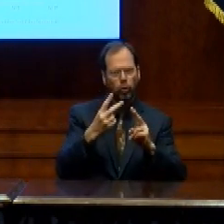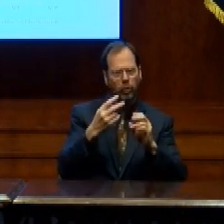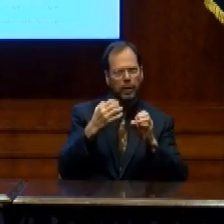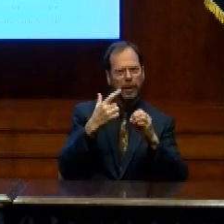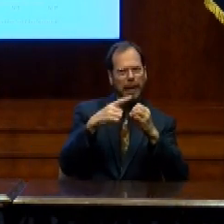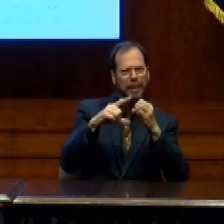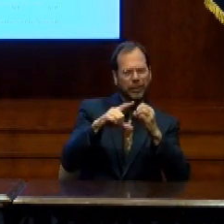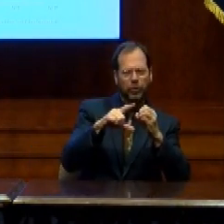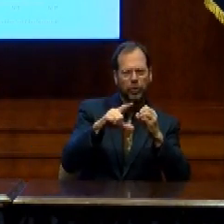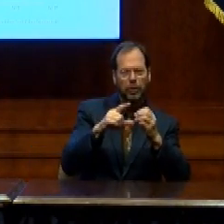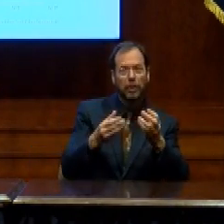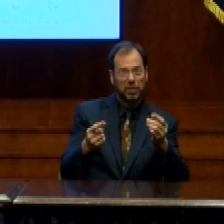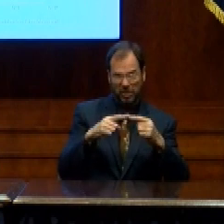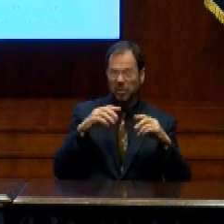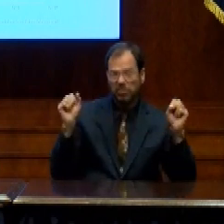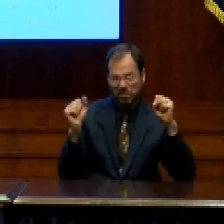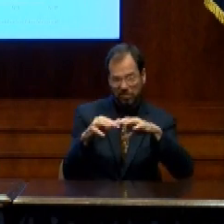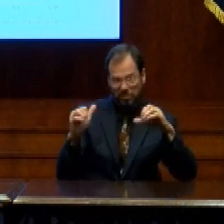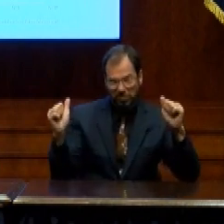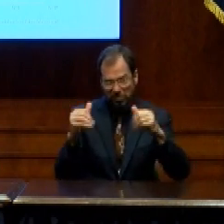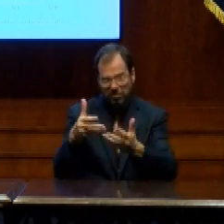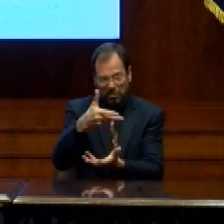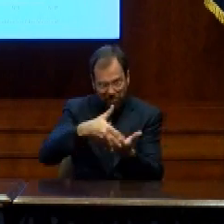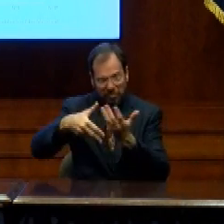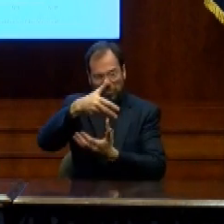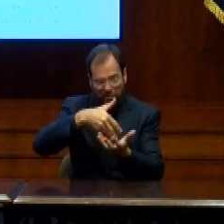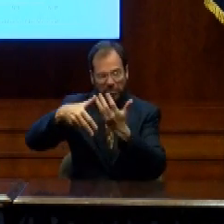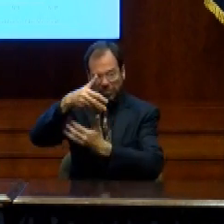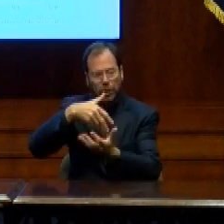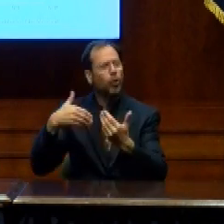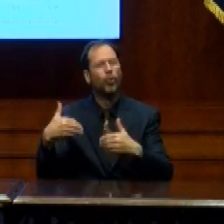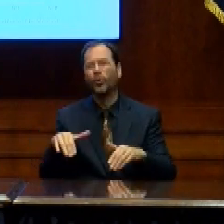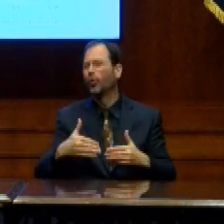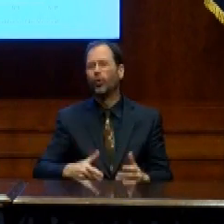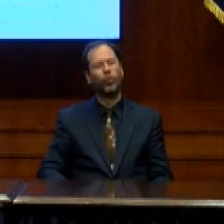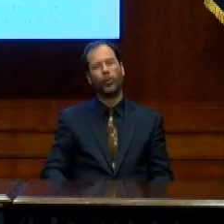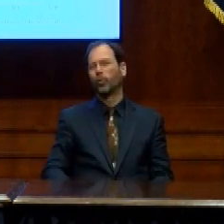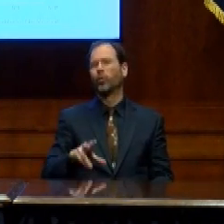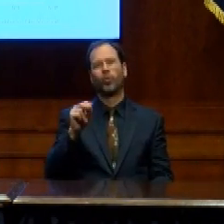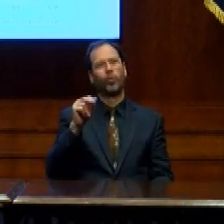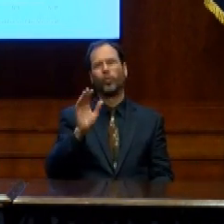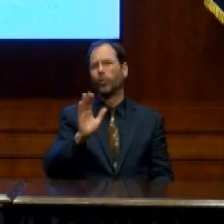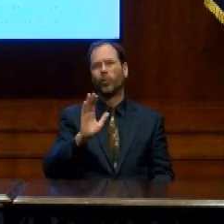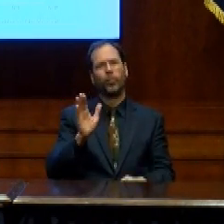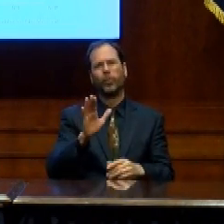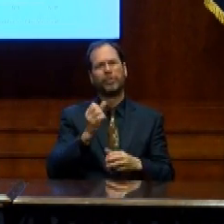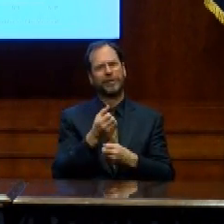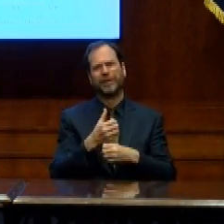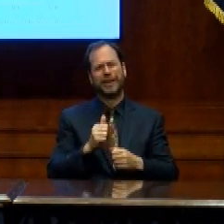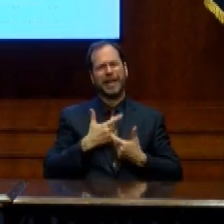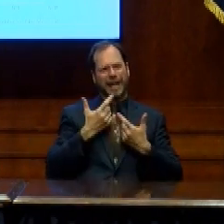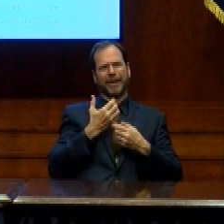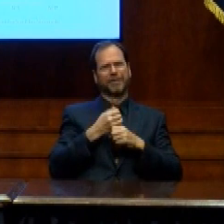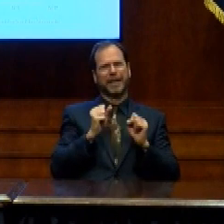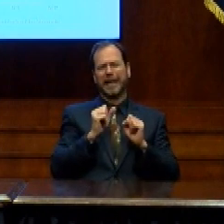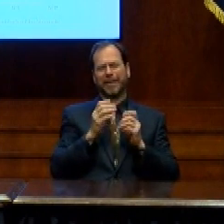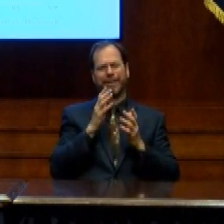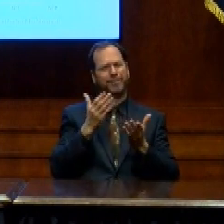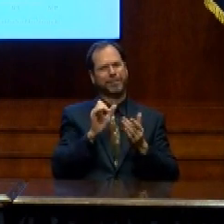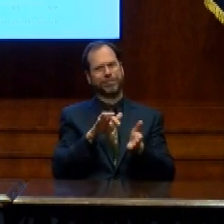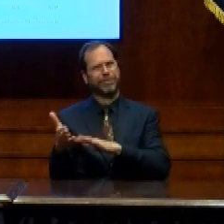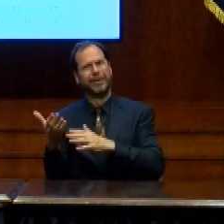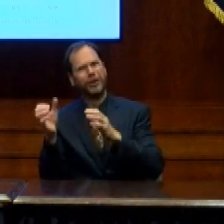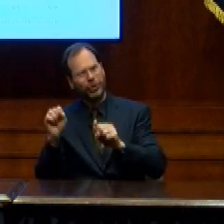Paso, the more you gather in large numbers in El Paso, you really are compromising the health and safety and maybe the lives of some of your